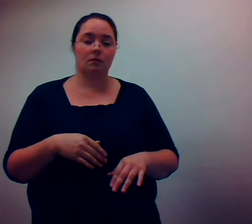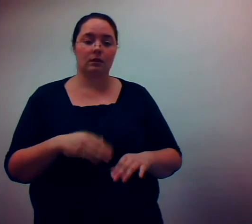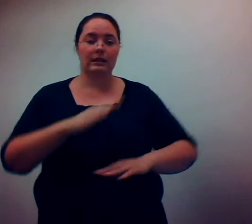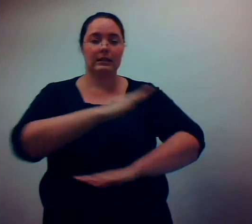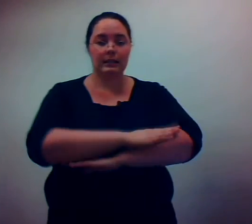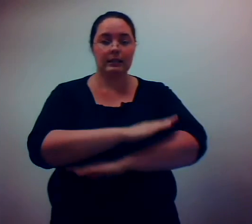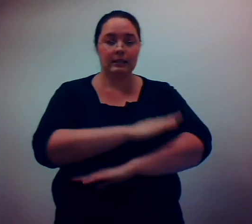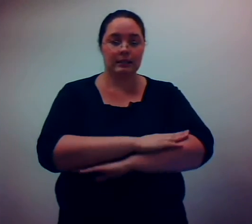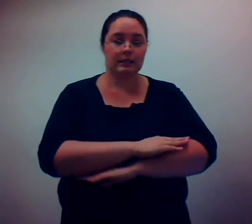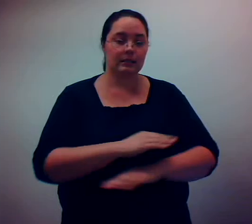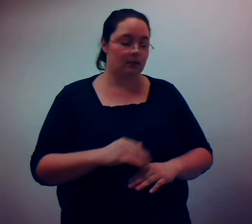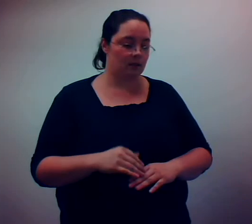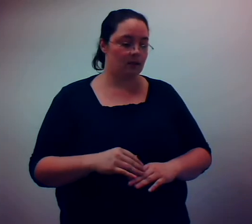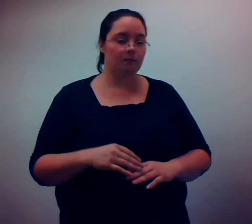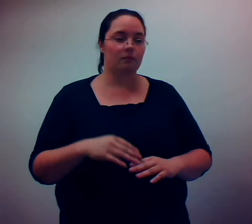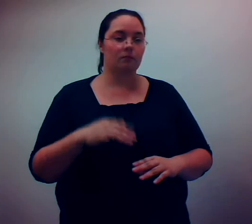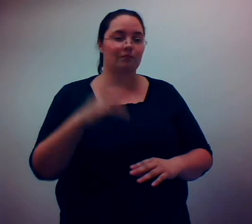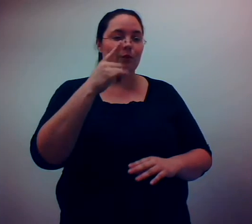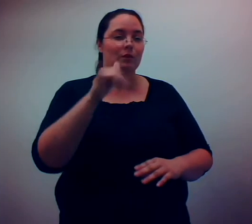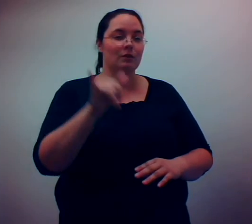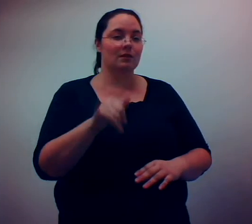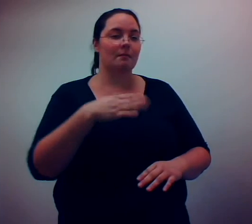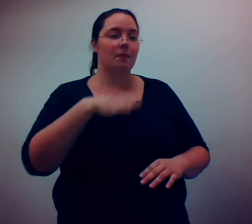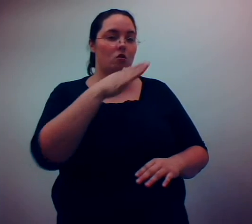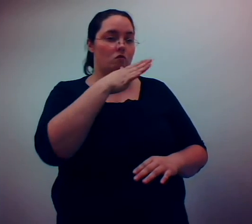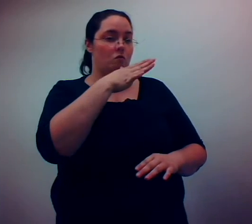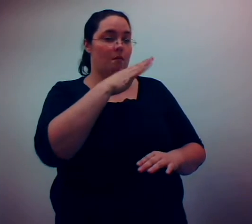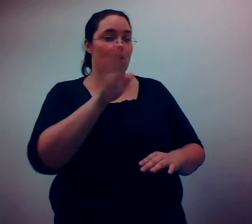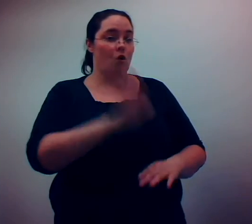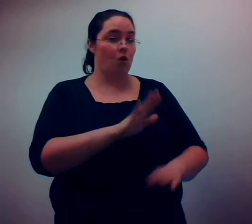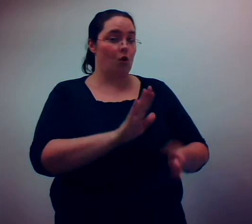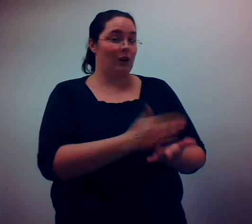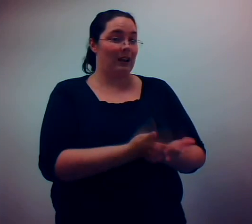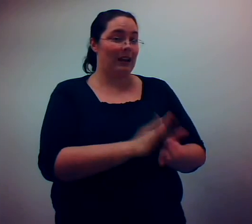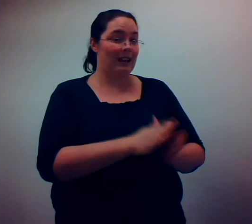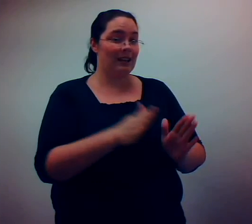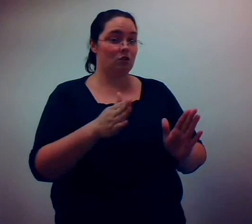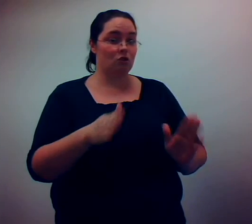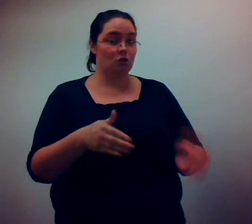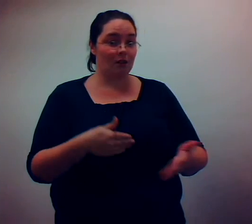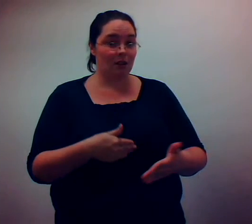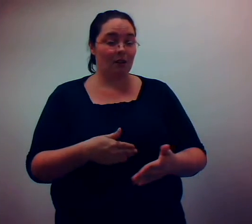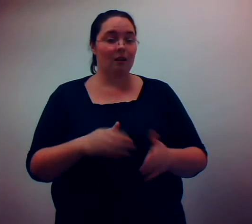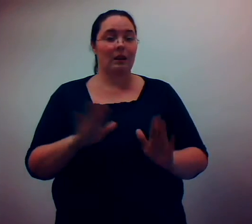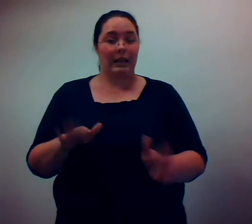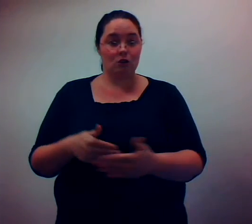grandmother's kitchen. Here is where our family meets every Sunday evening